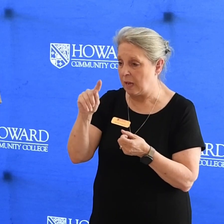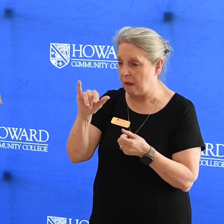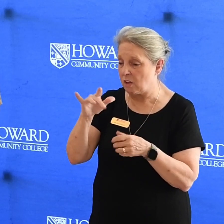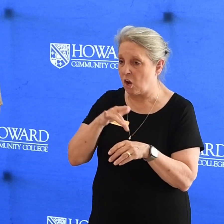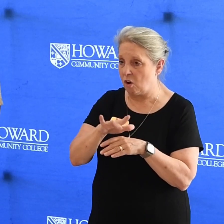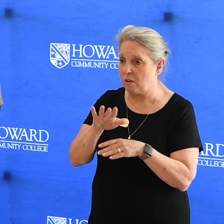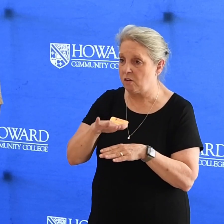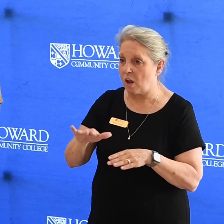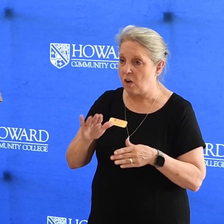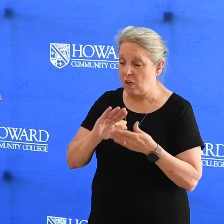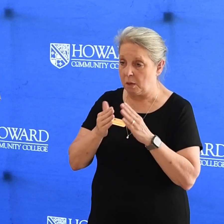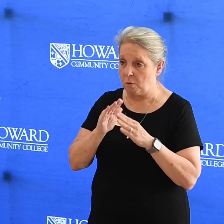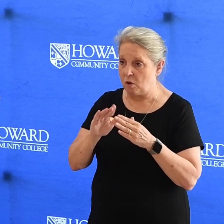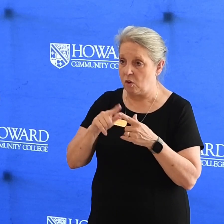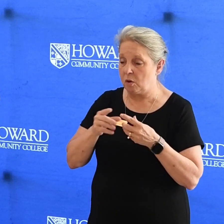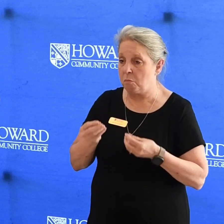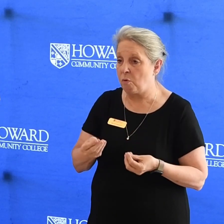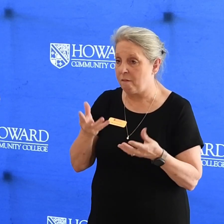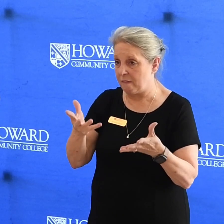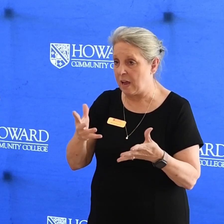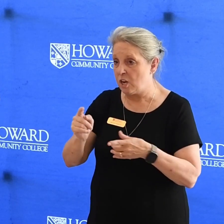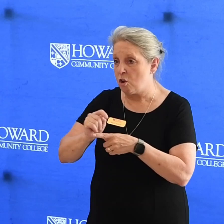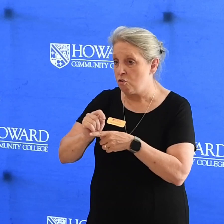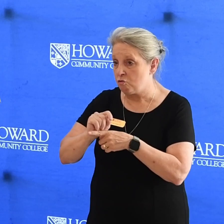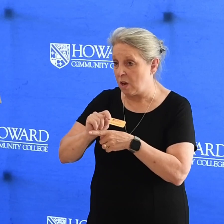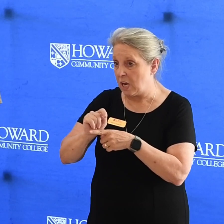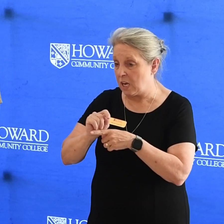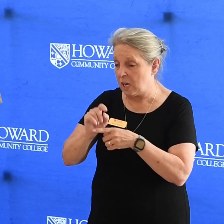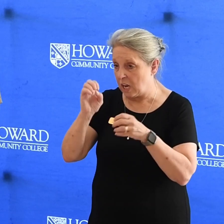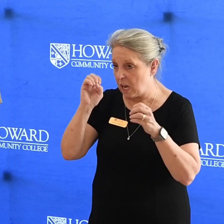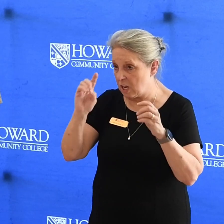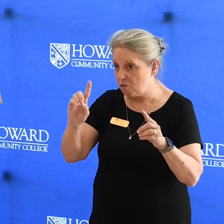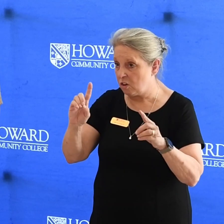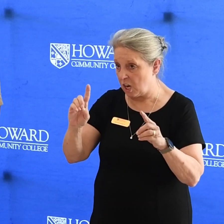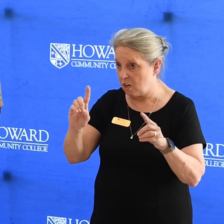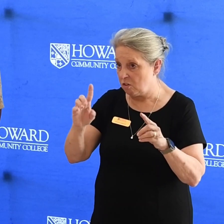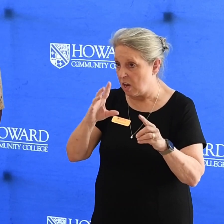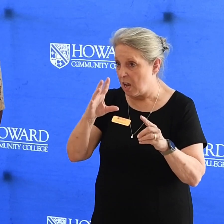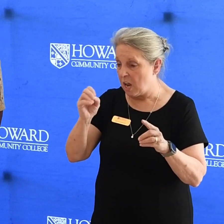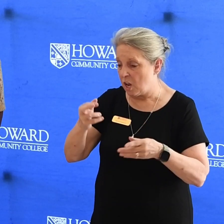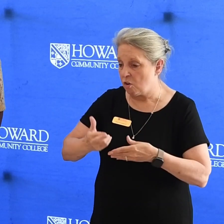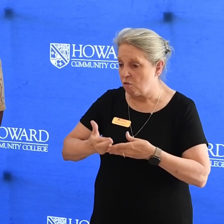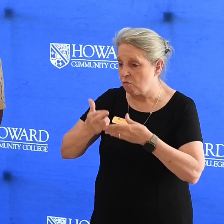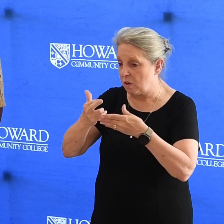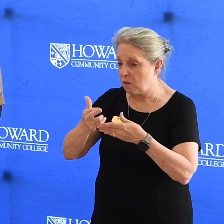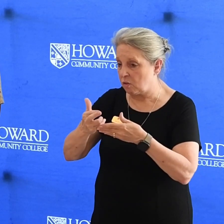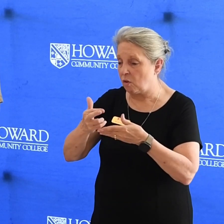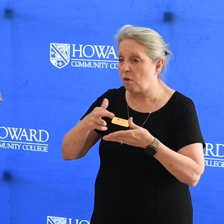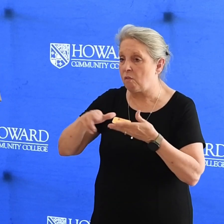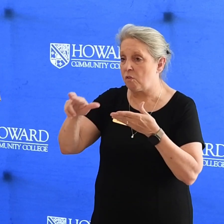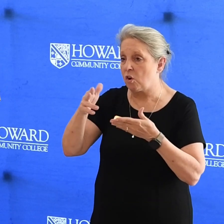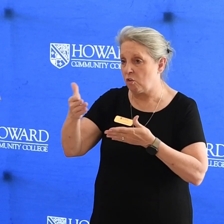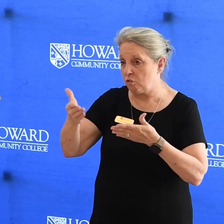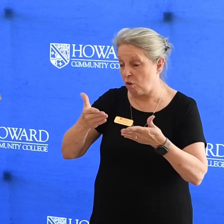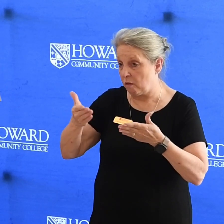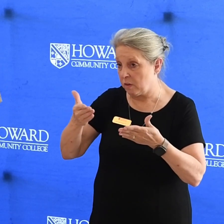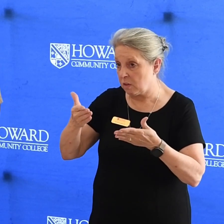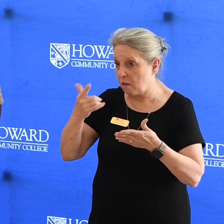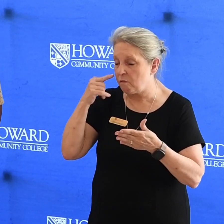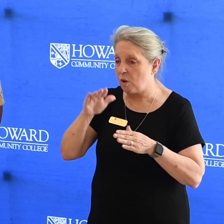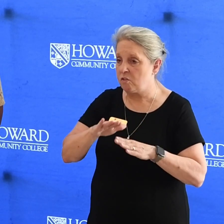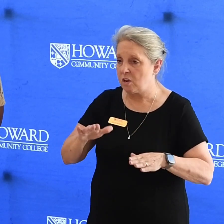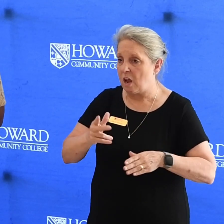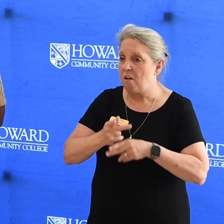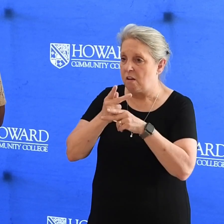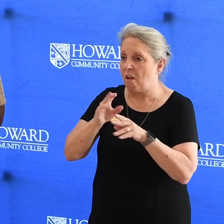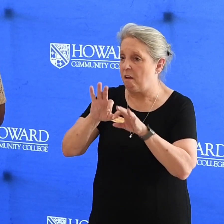childhood community to provide training, education, and resource and referral services to child